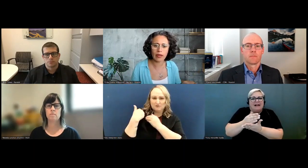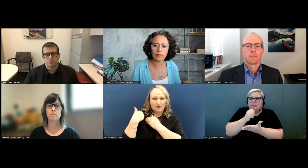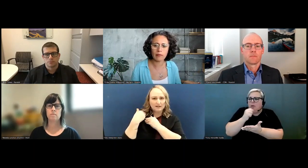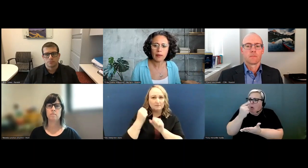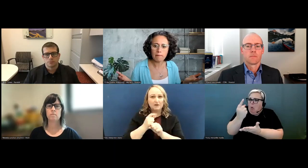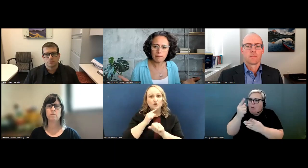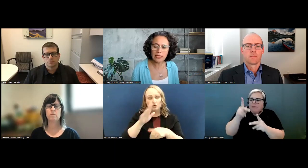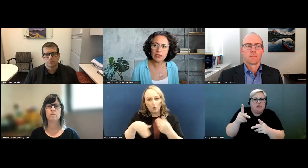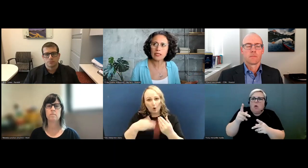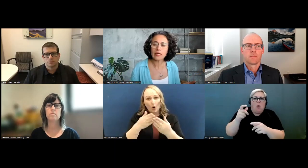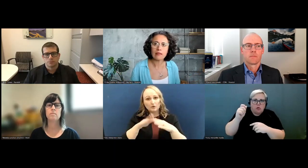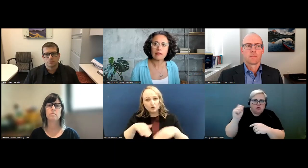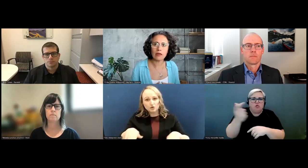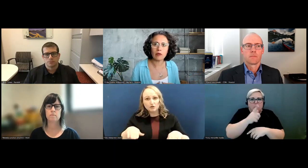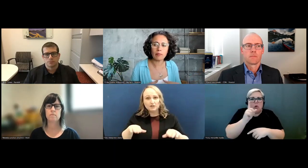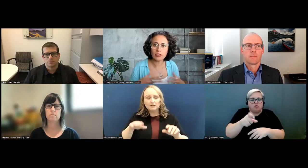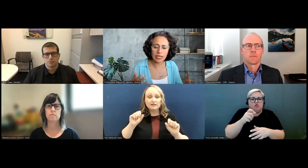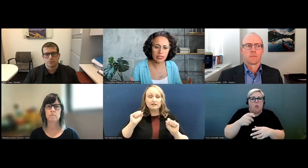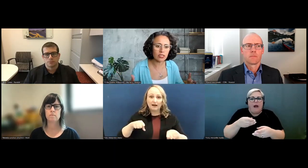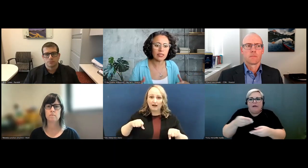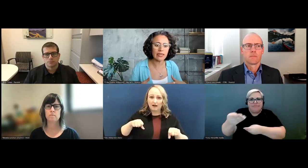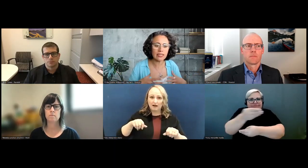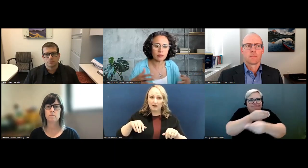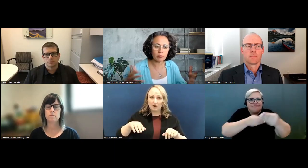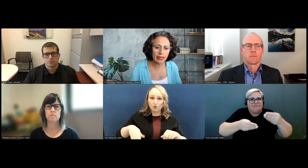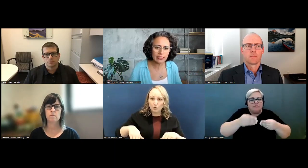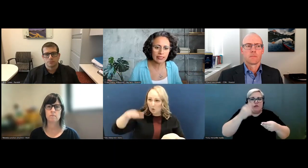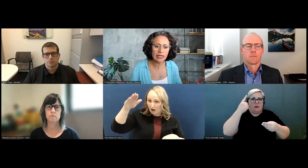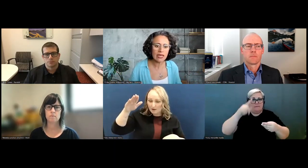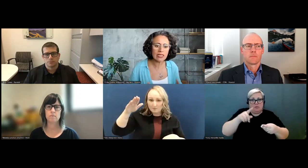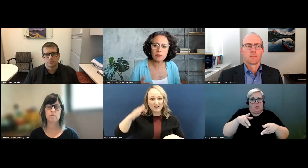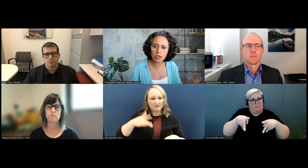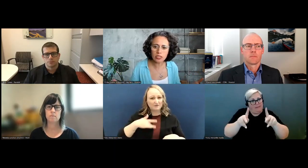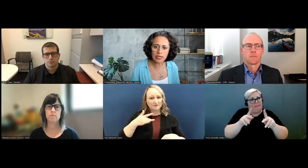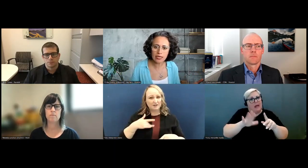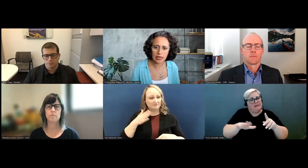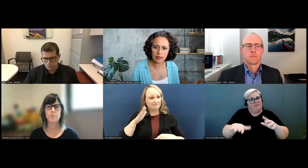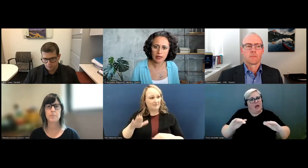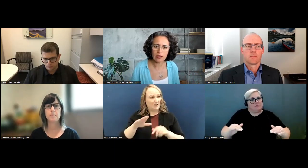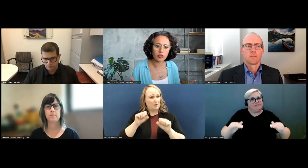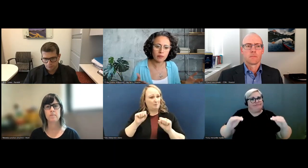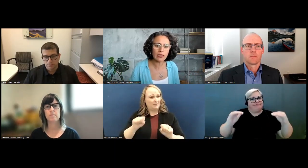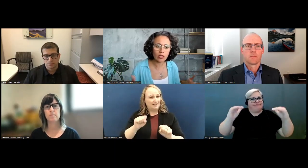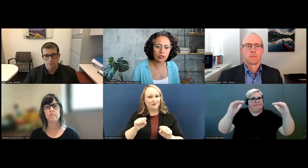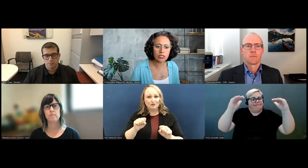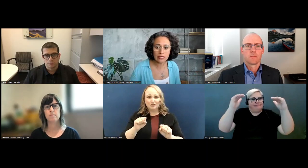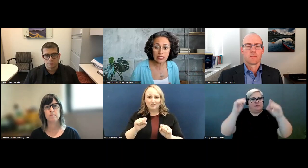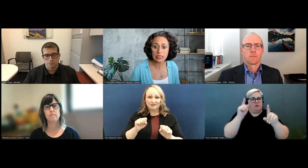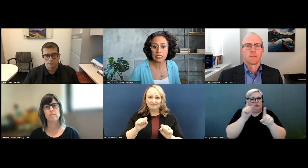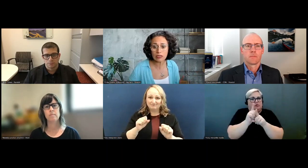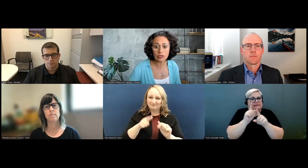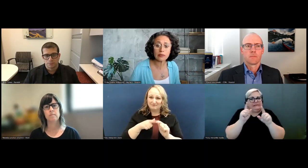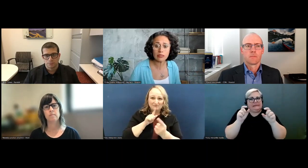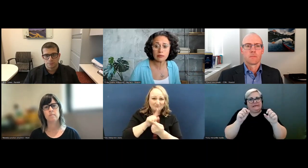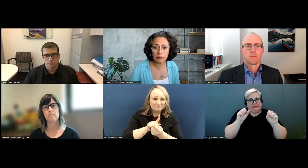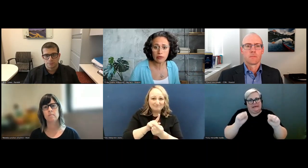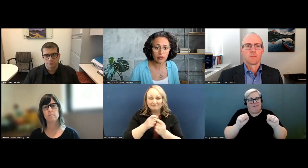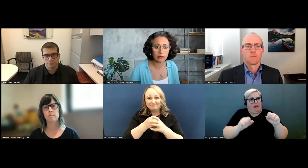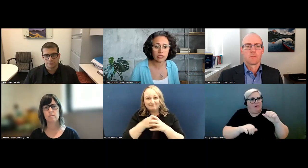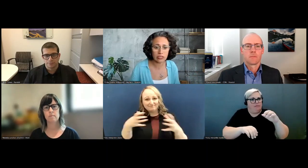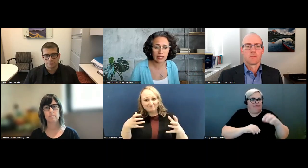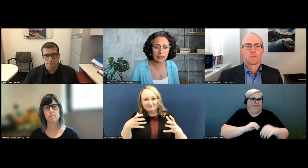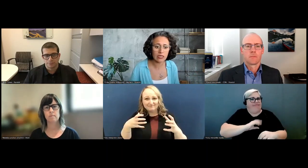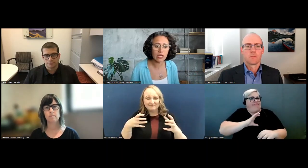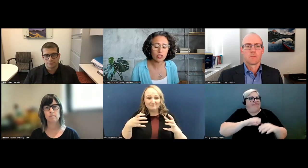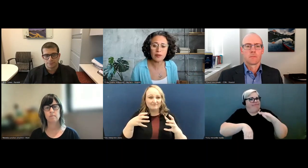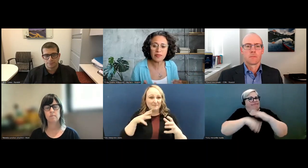grow up and meet their potential and expand it as much as they can, to be a good citizen and a contributing member of